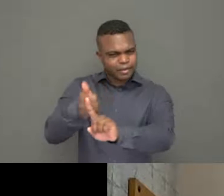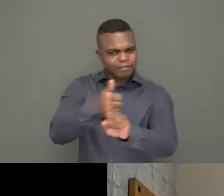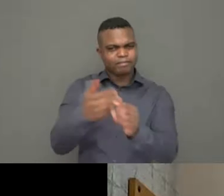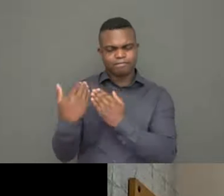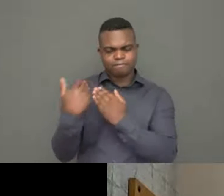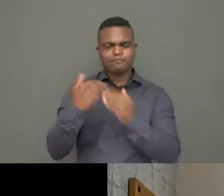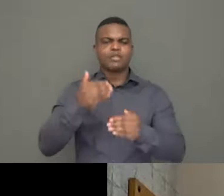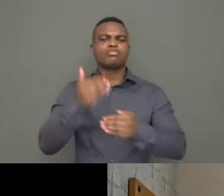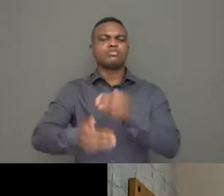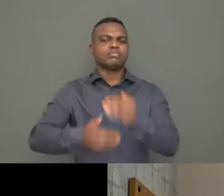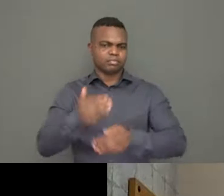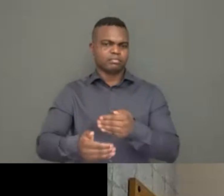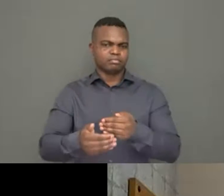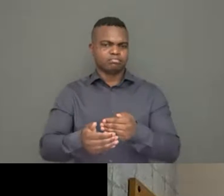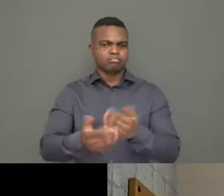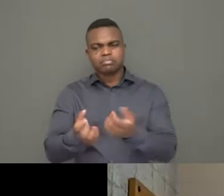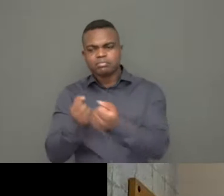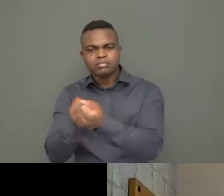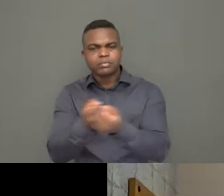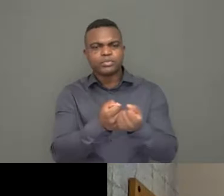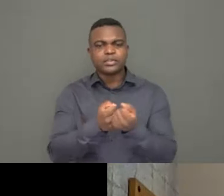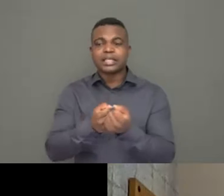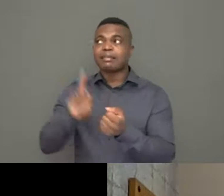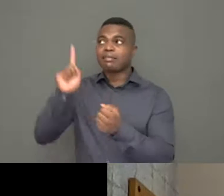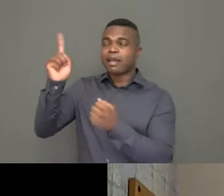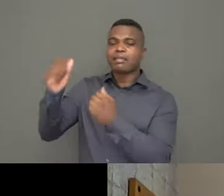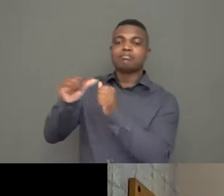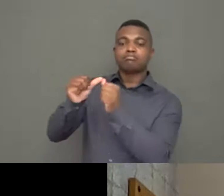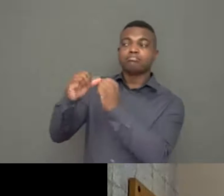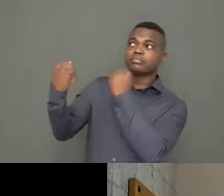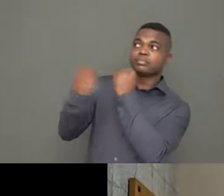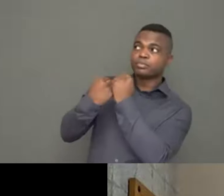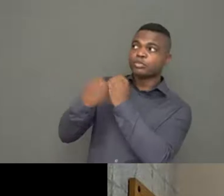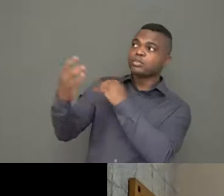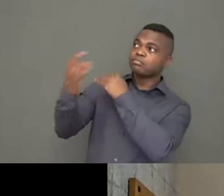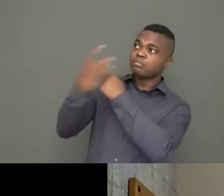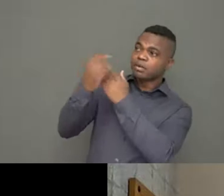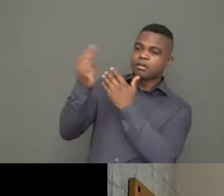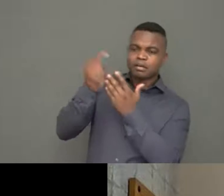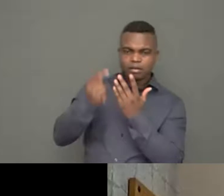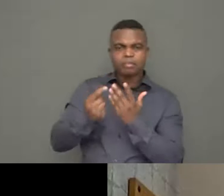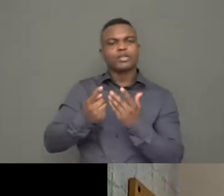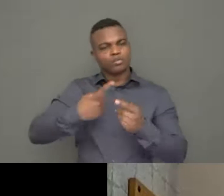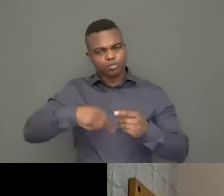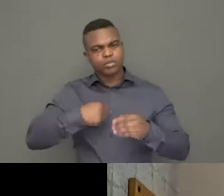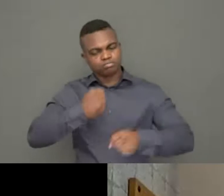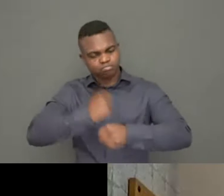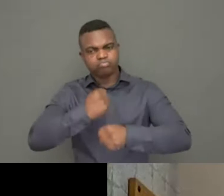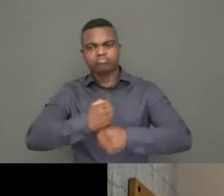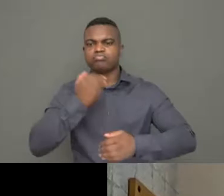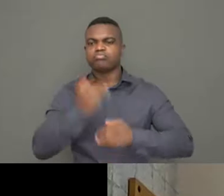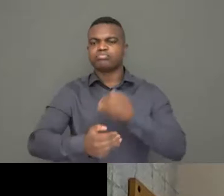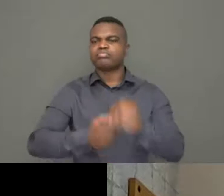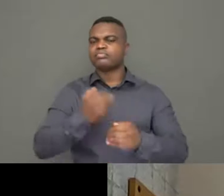like to see that VC continues to give guidance to the people down here, you know, to see that